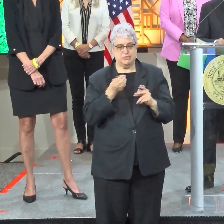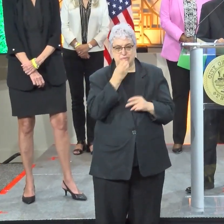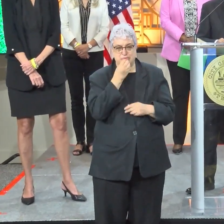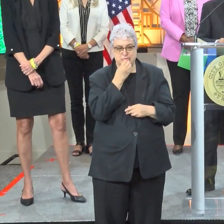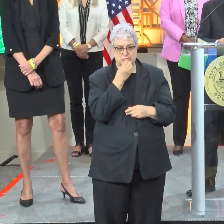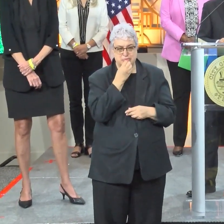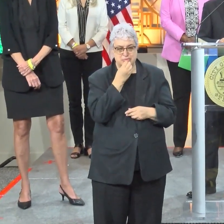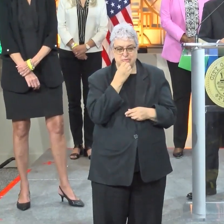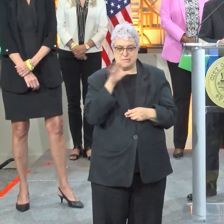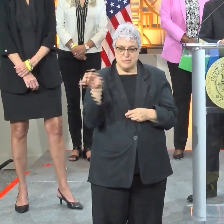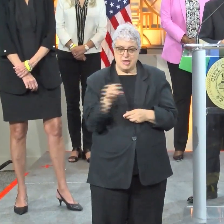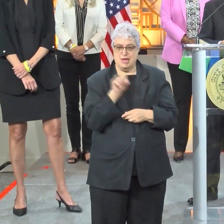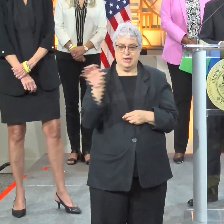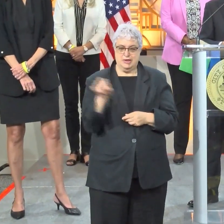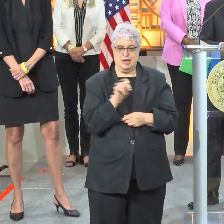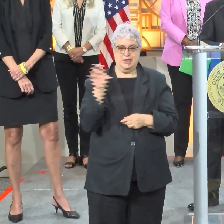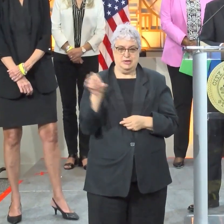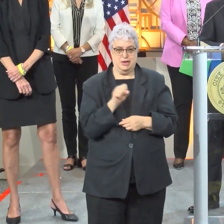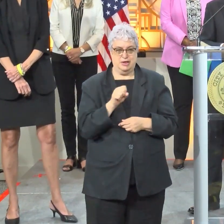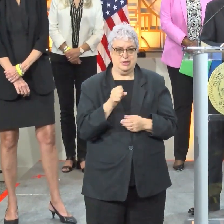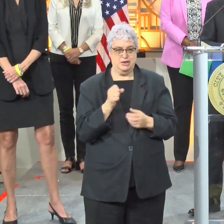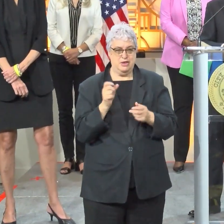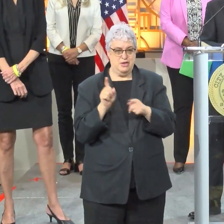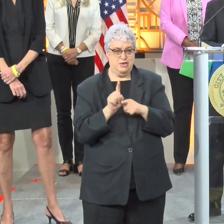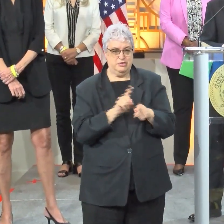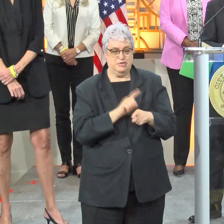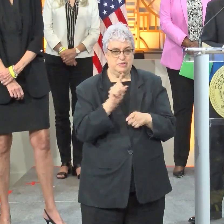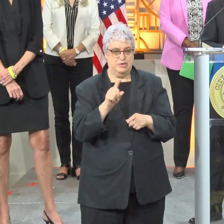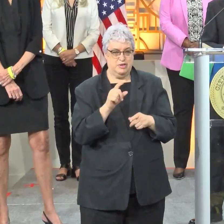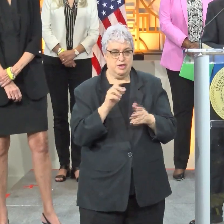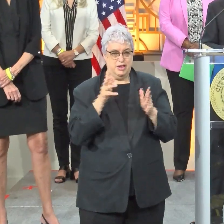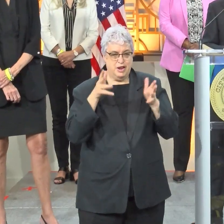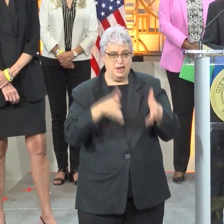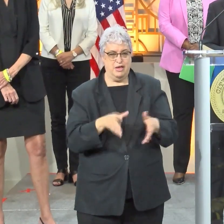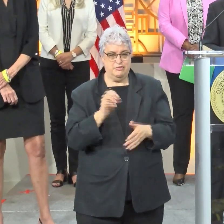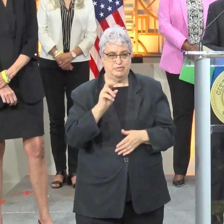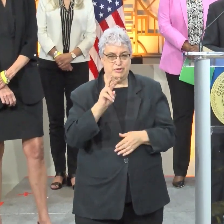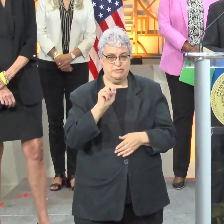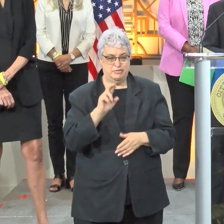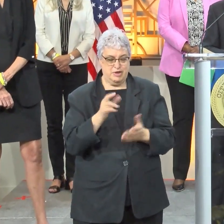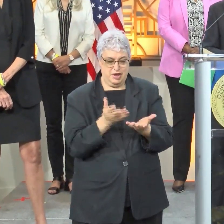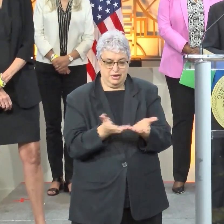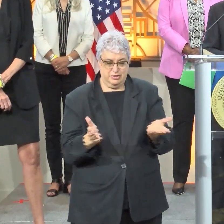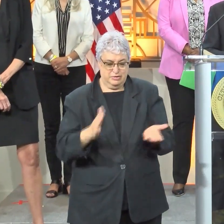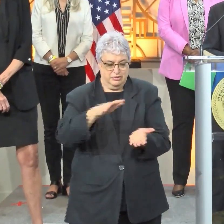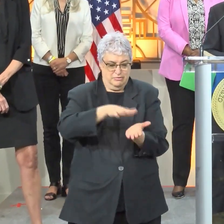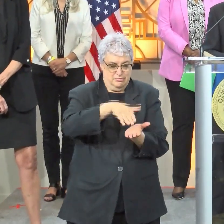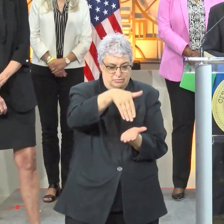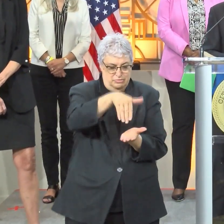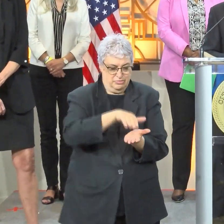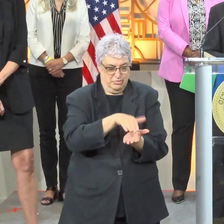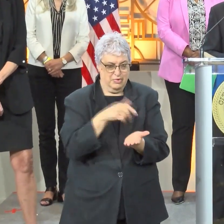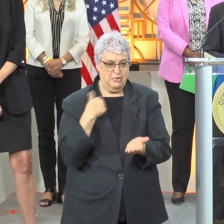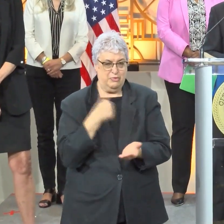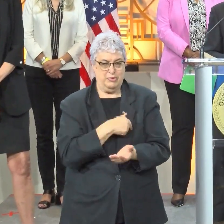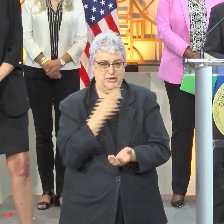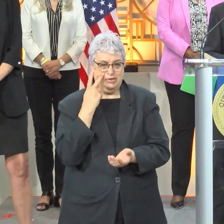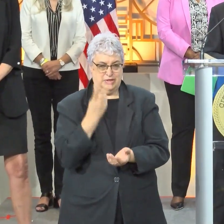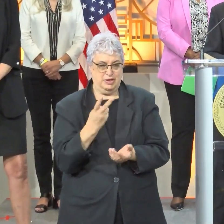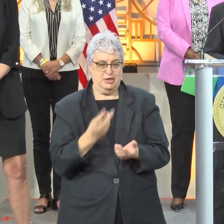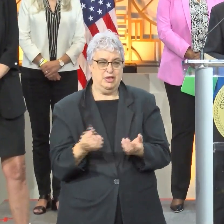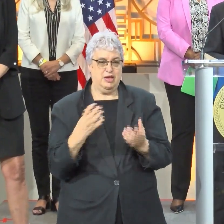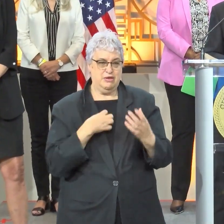from their favorite restaurants, they are also throwing out leftovers and containers. And we are seeing and